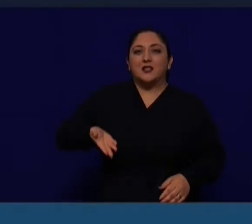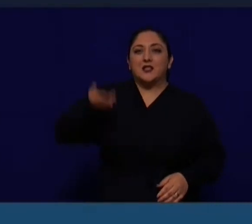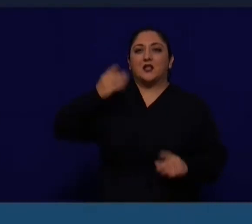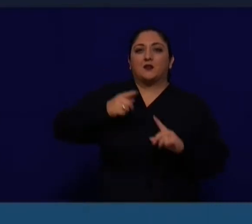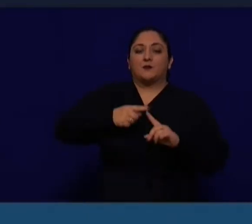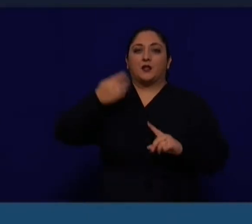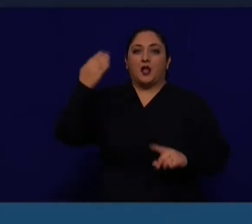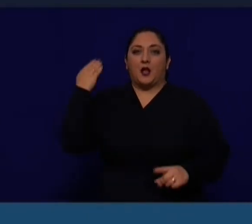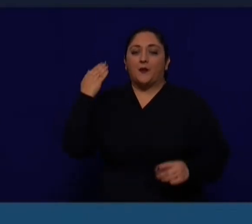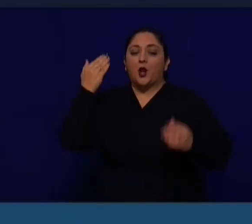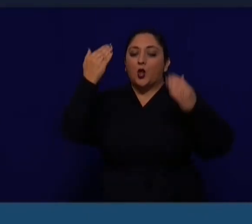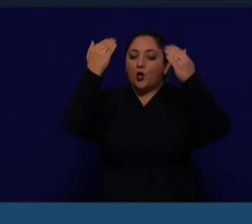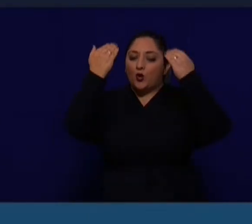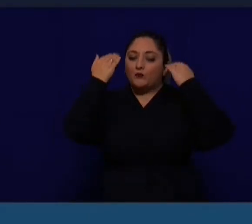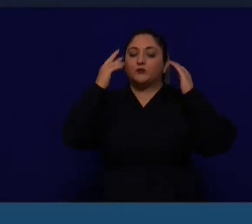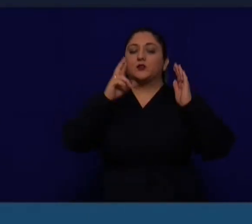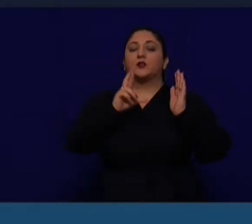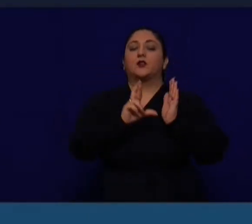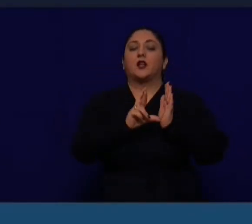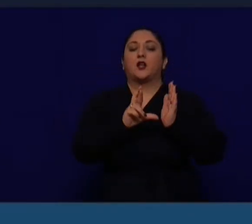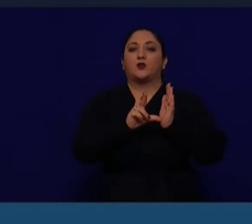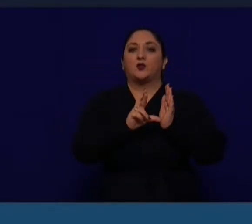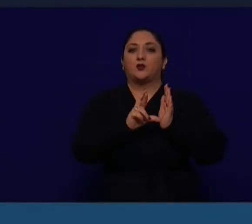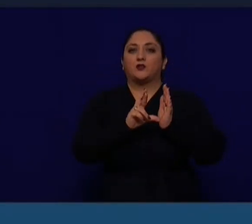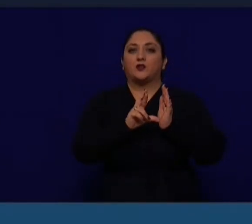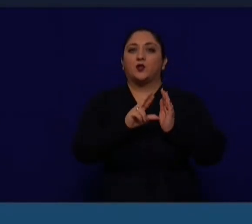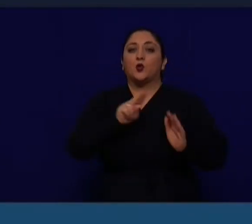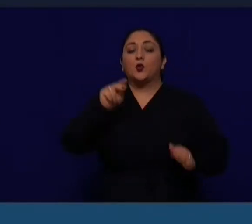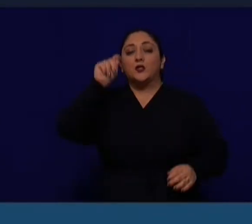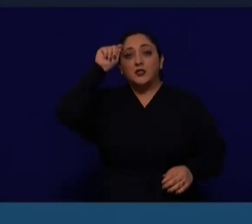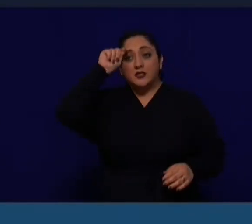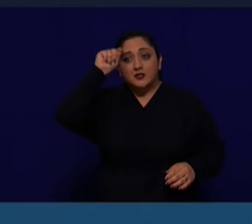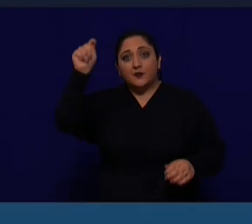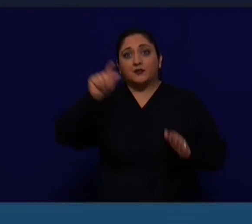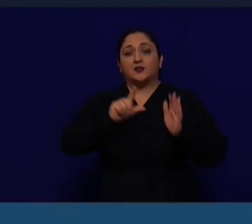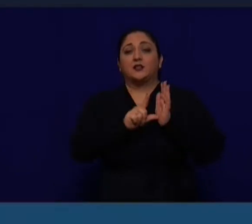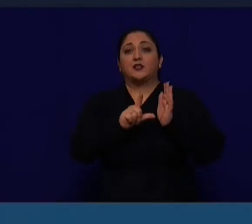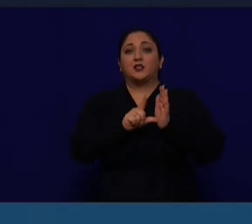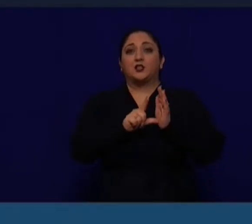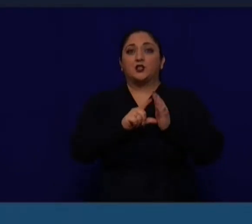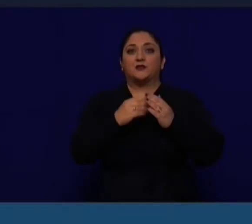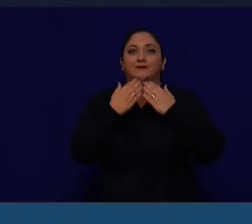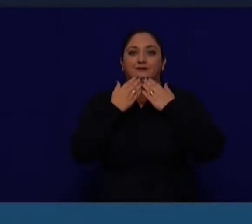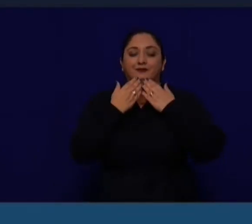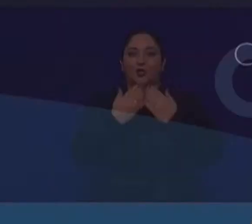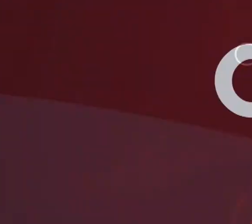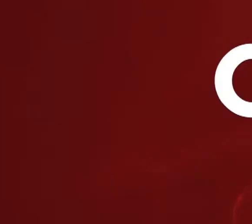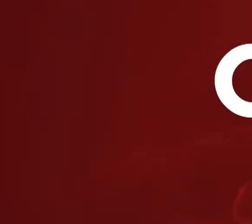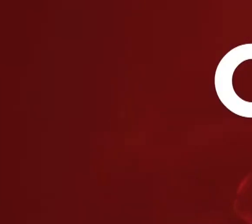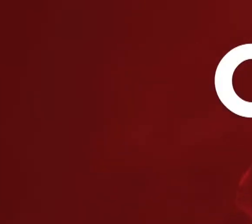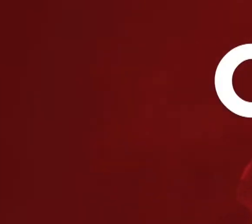dejjem insegwu l-miżuri u nobdu wkoll dawk il-miżuri li għandna fil-post. Insellmilkom.